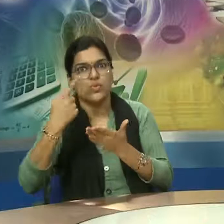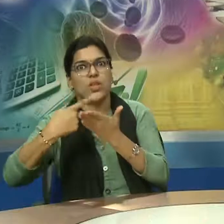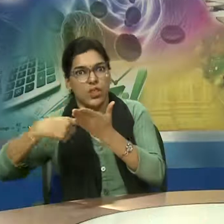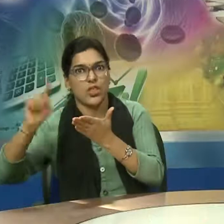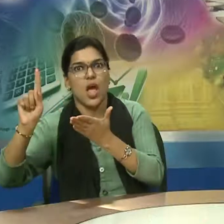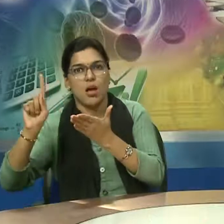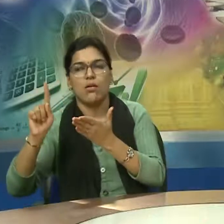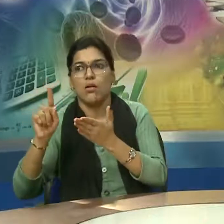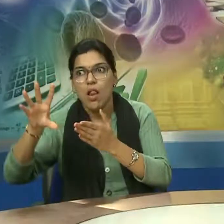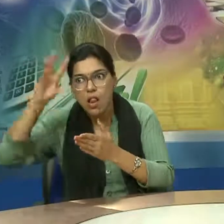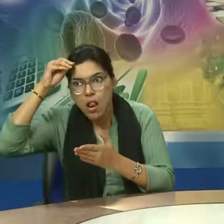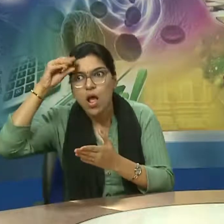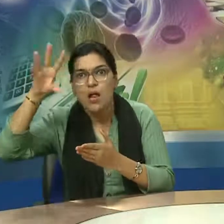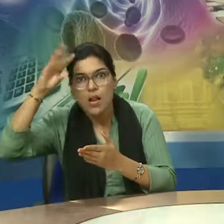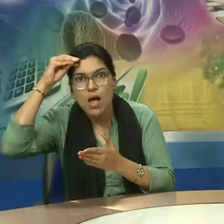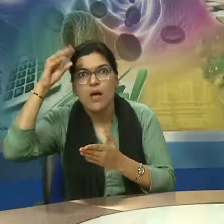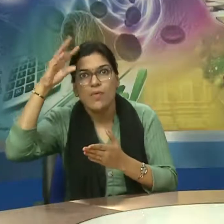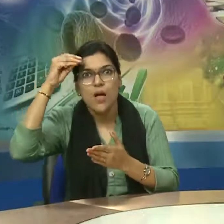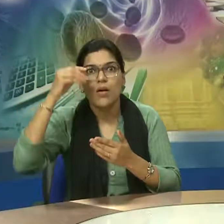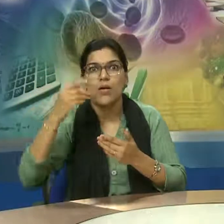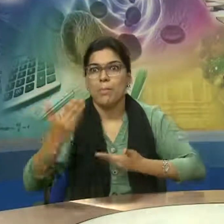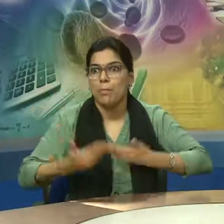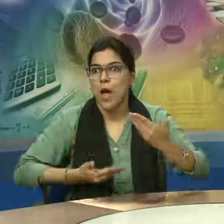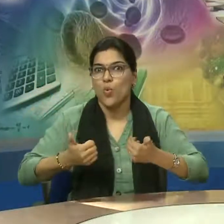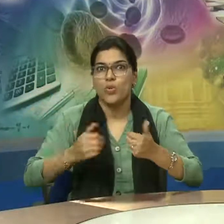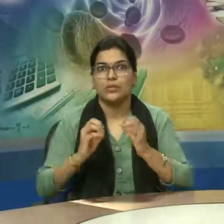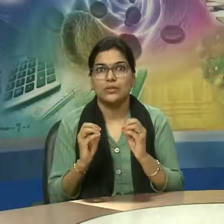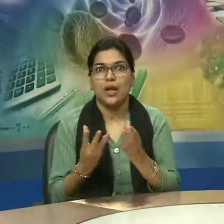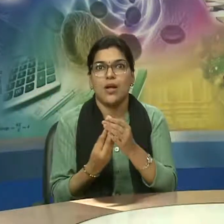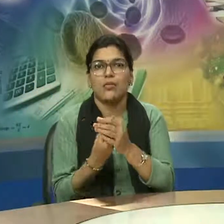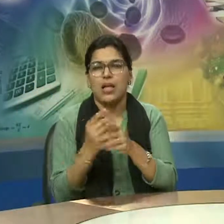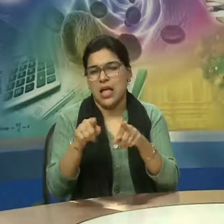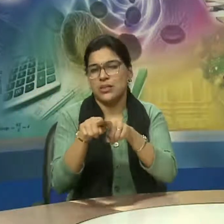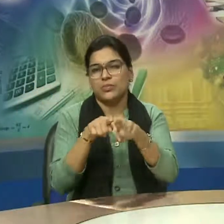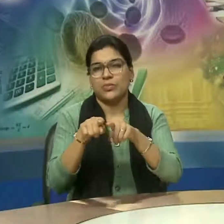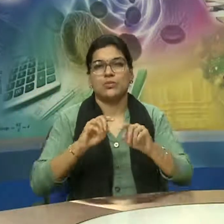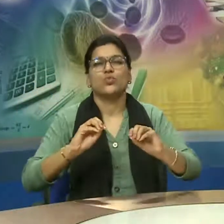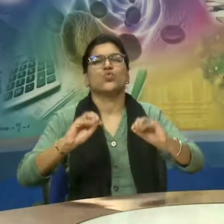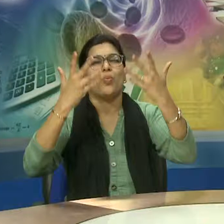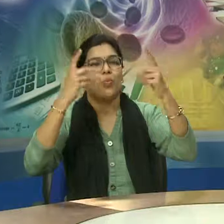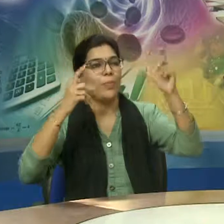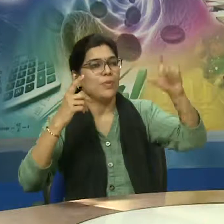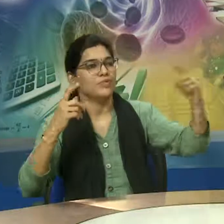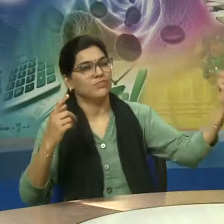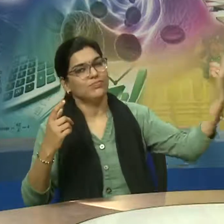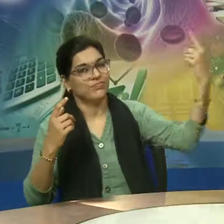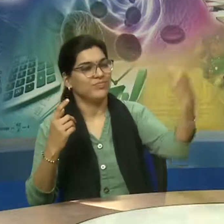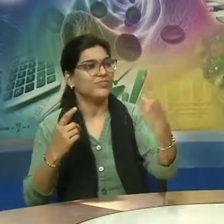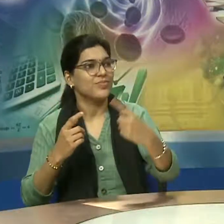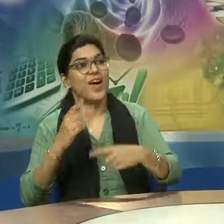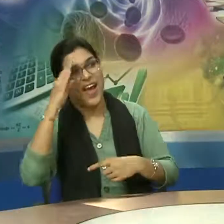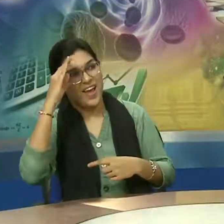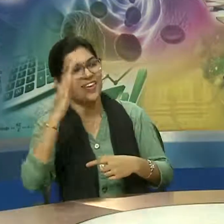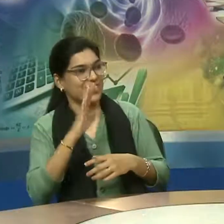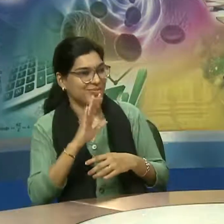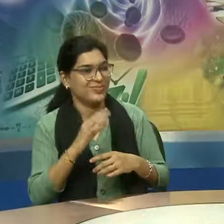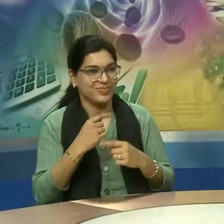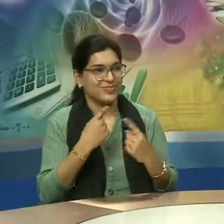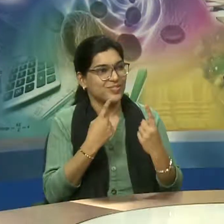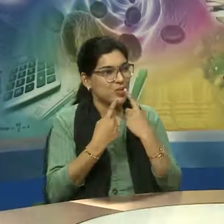because they are the correct things to say in